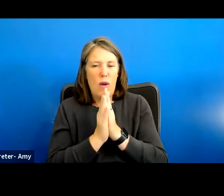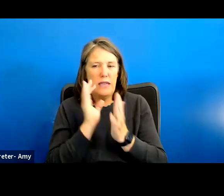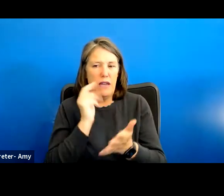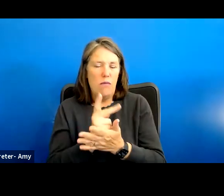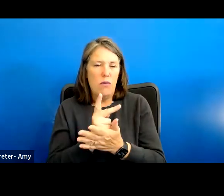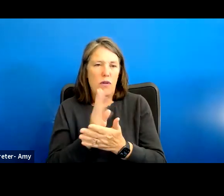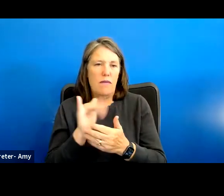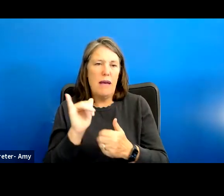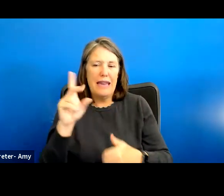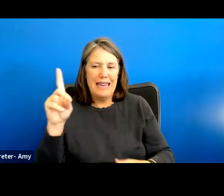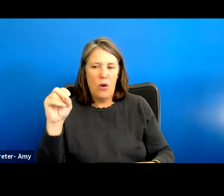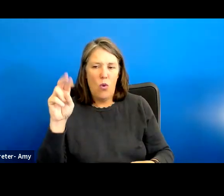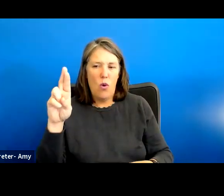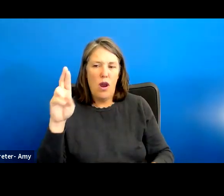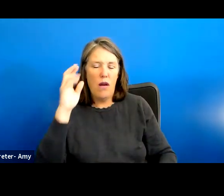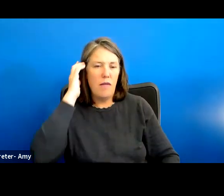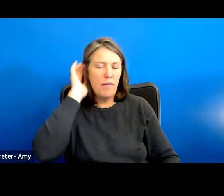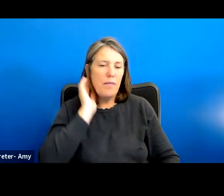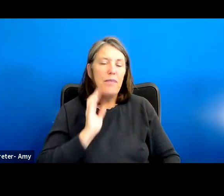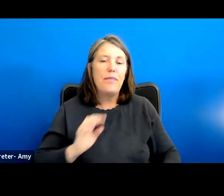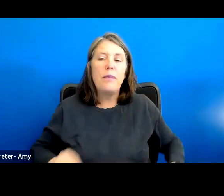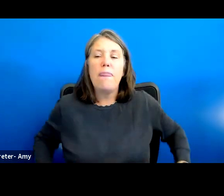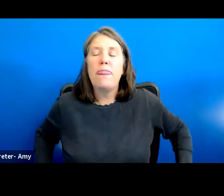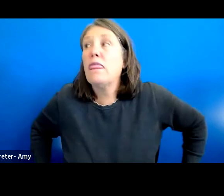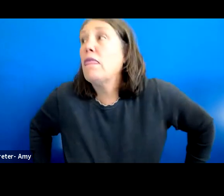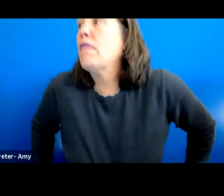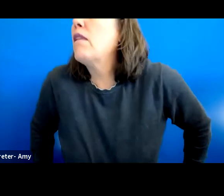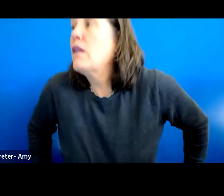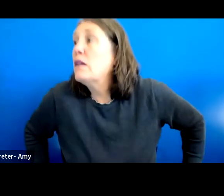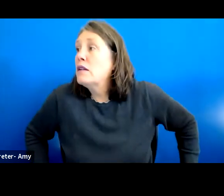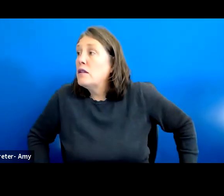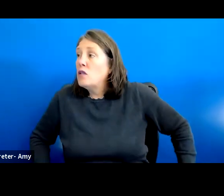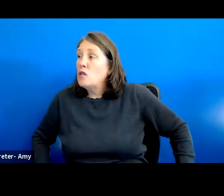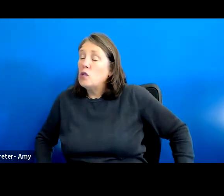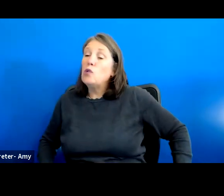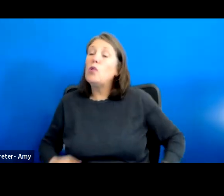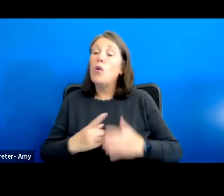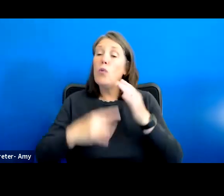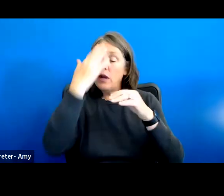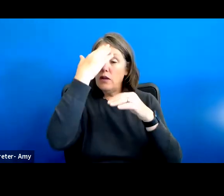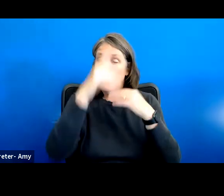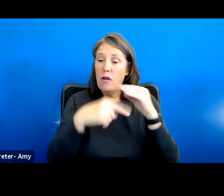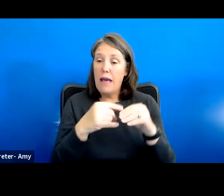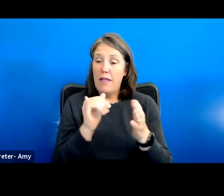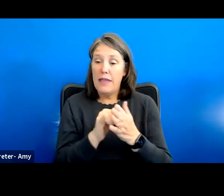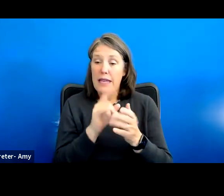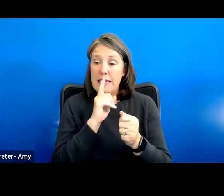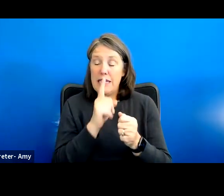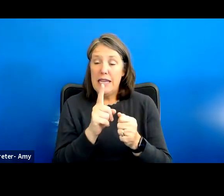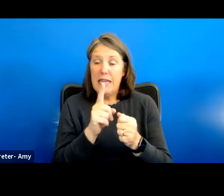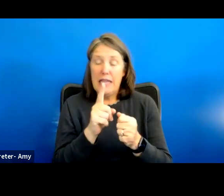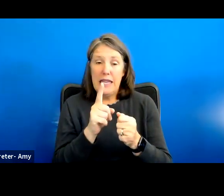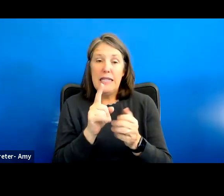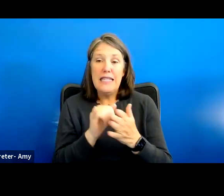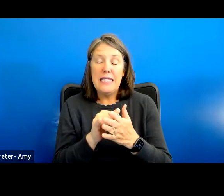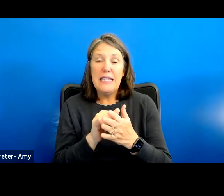by DOR. Some things to know about this funding source is that this is it is offered on a